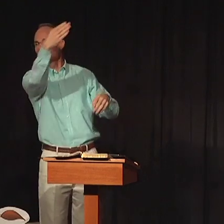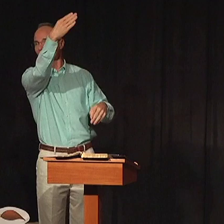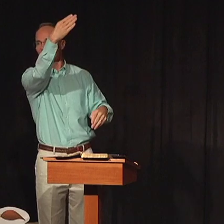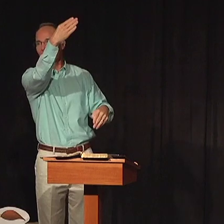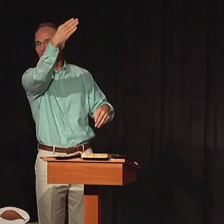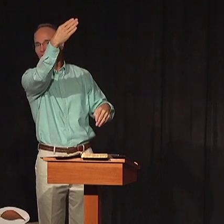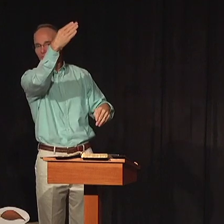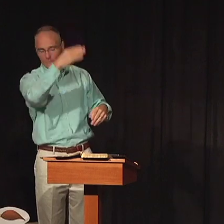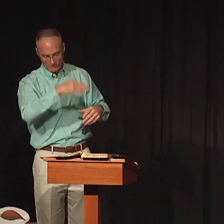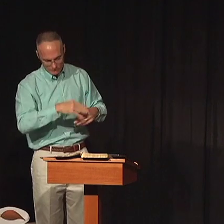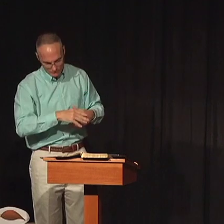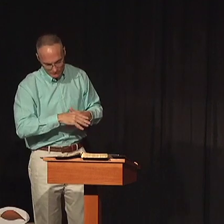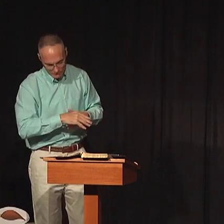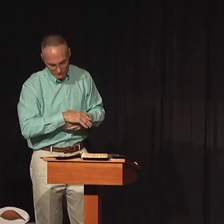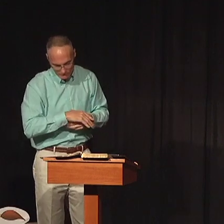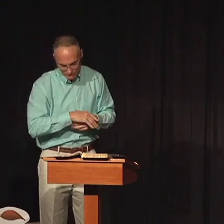another person to intervene for you.